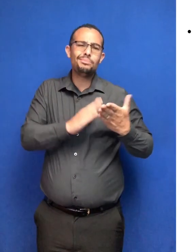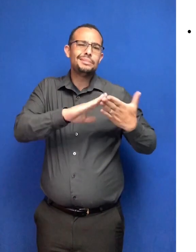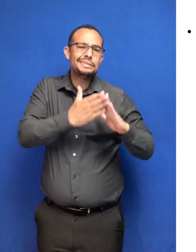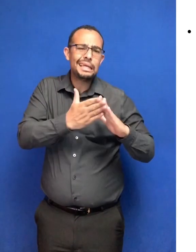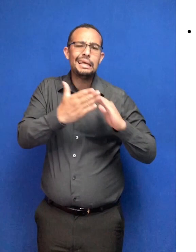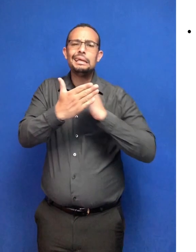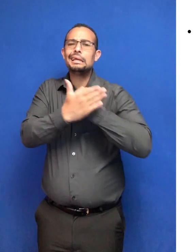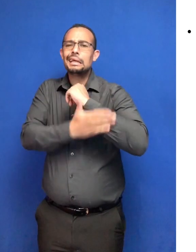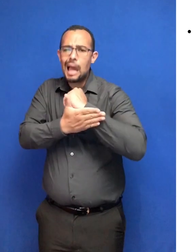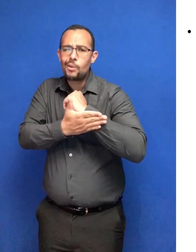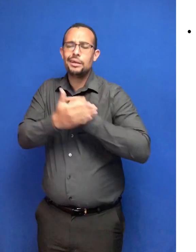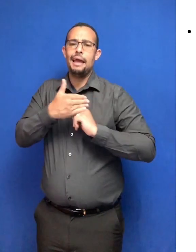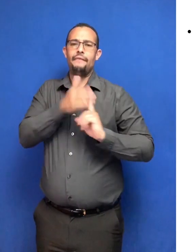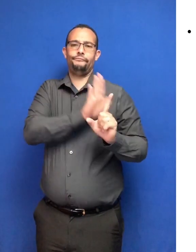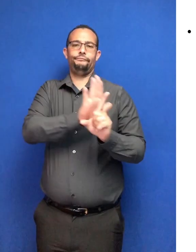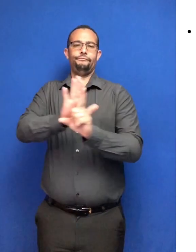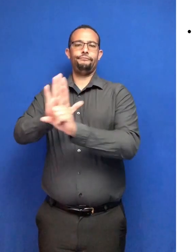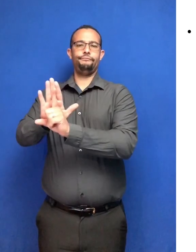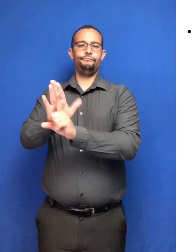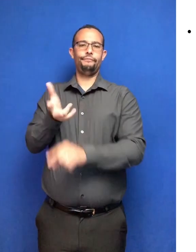or a text alert. Each region is different.